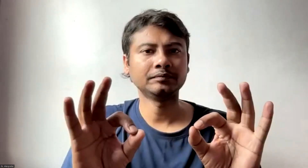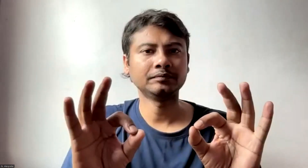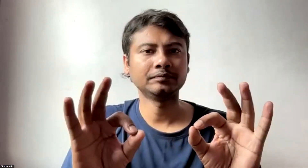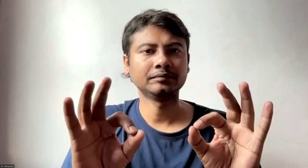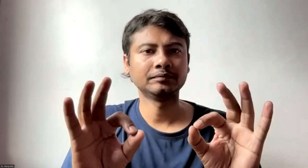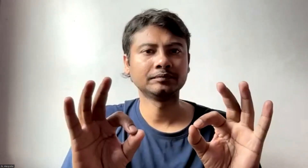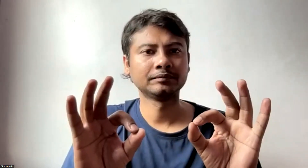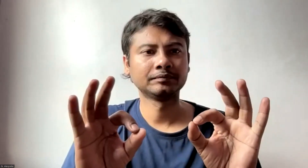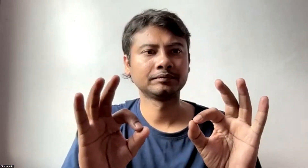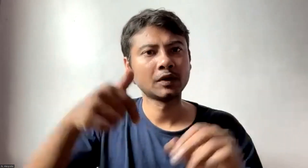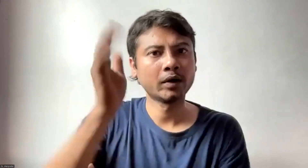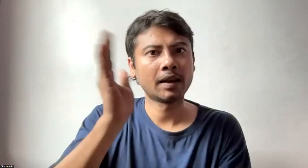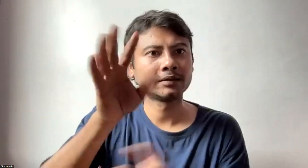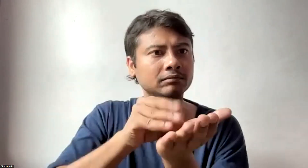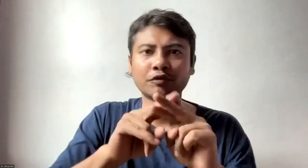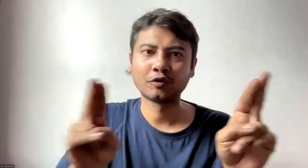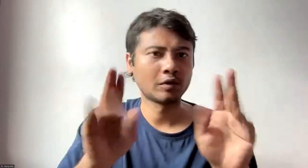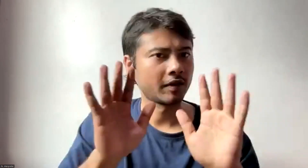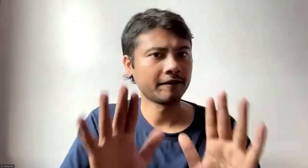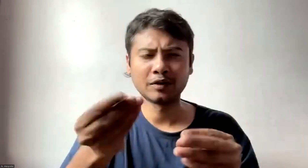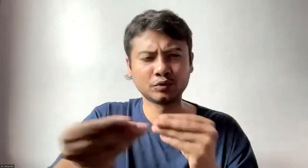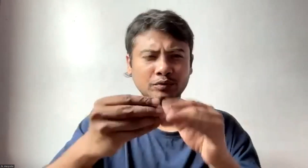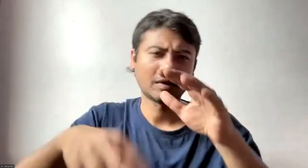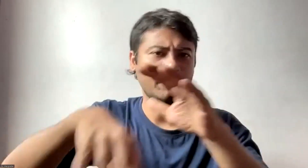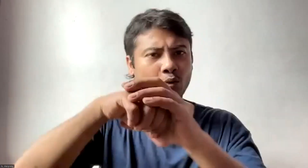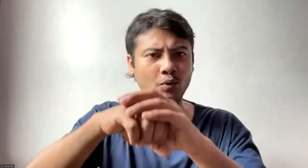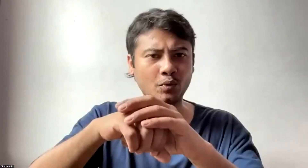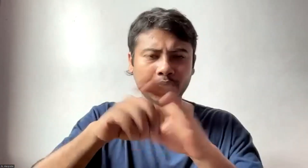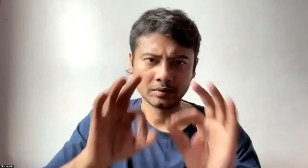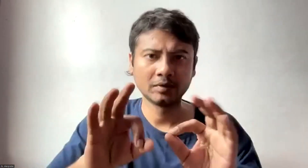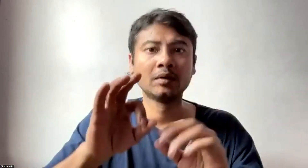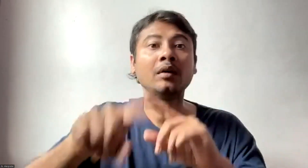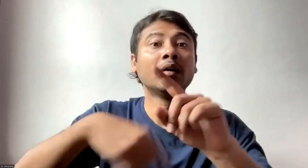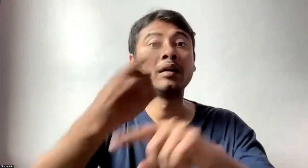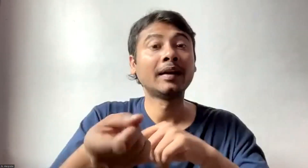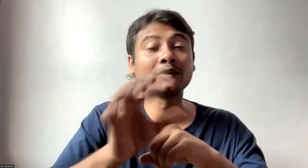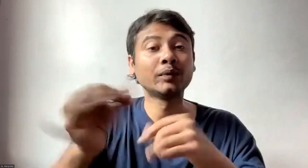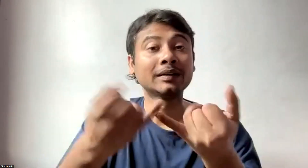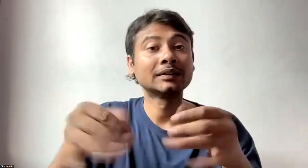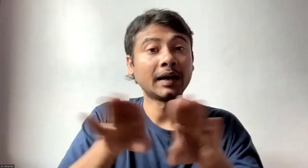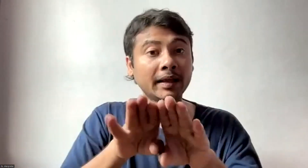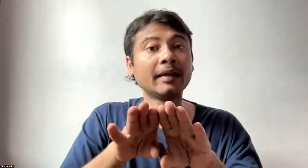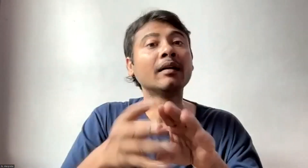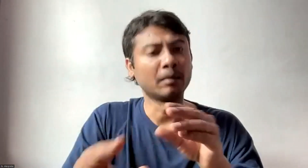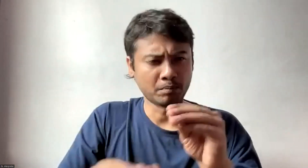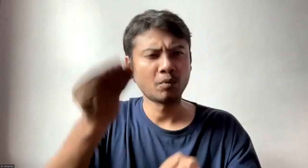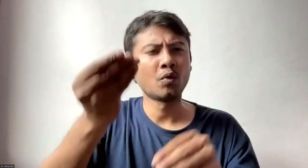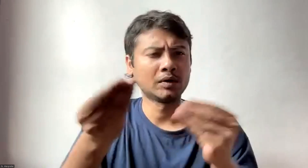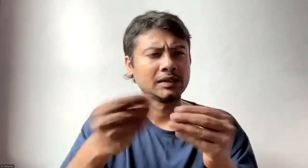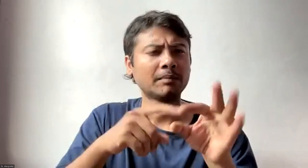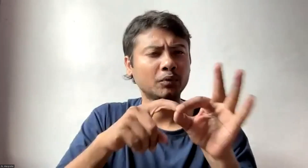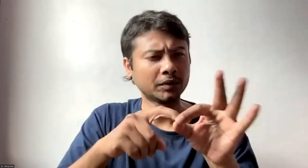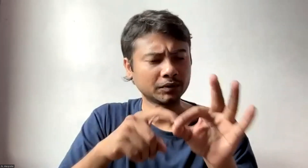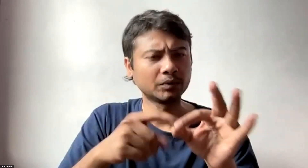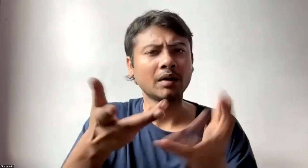answer session. If there is any need, we will come back with a Q&A session on the modes. Otherwise, we will start with